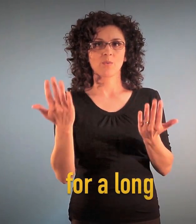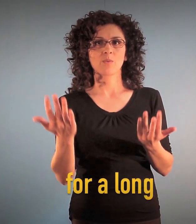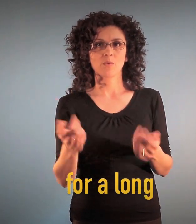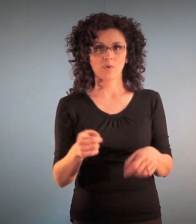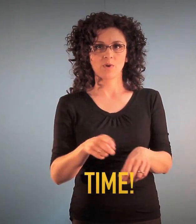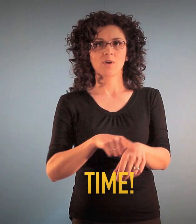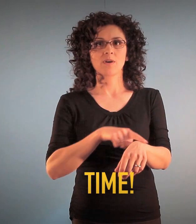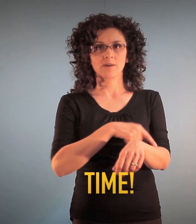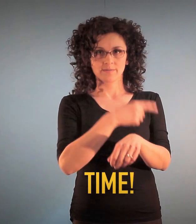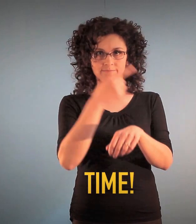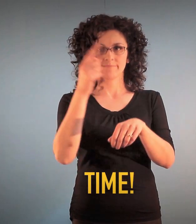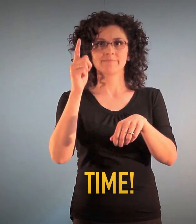a long, long time